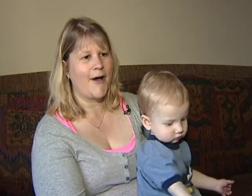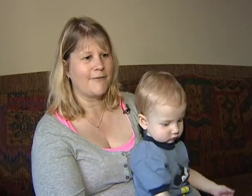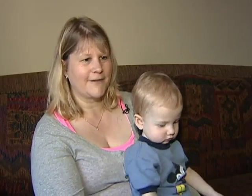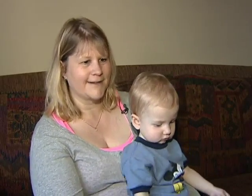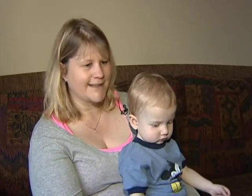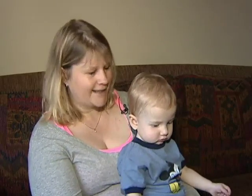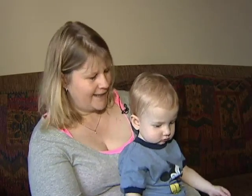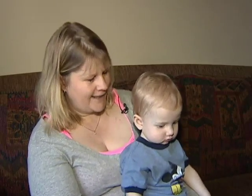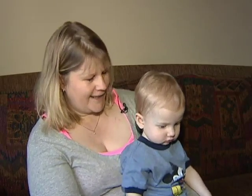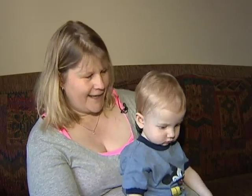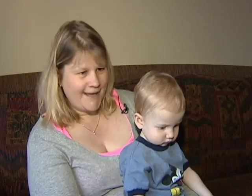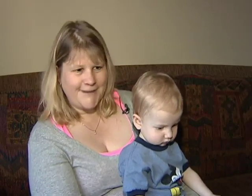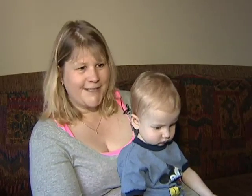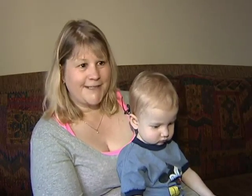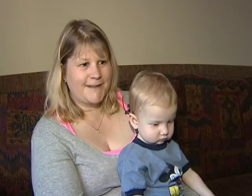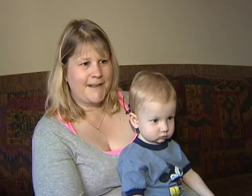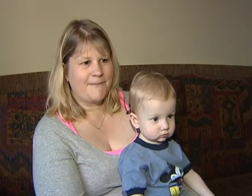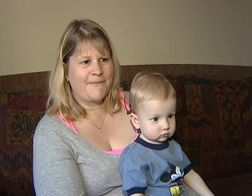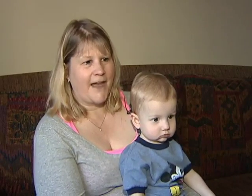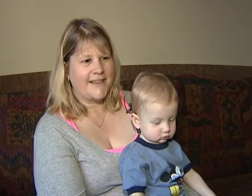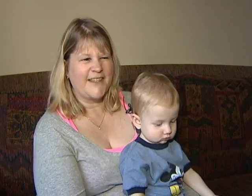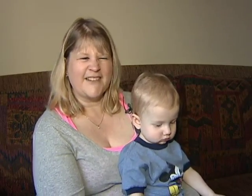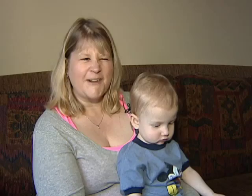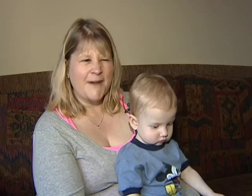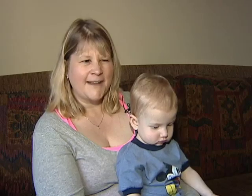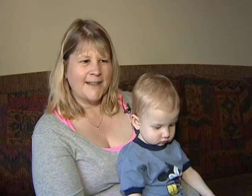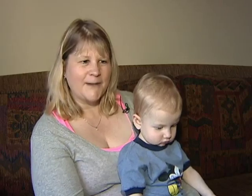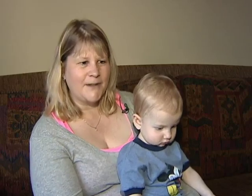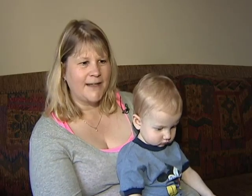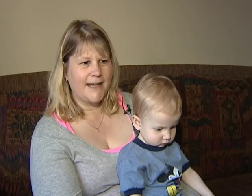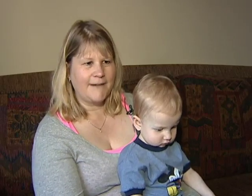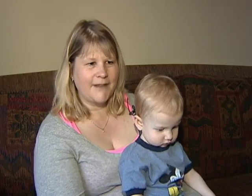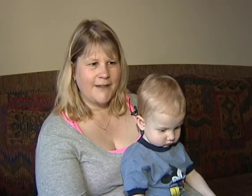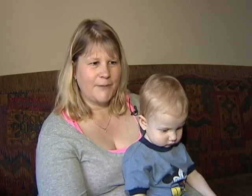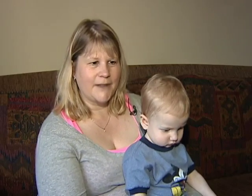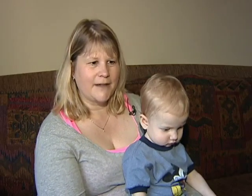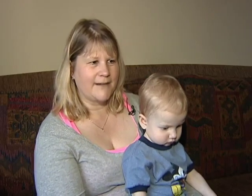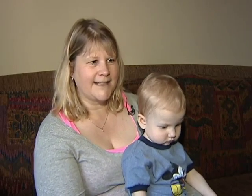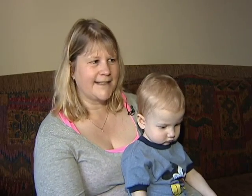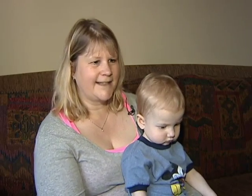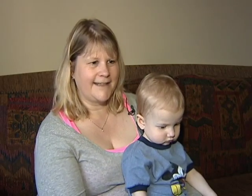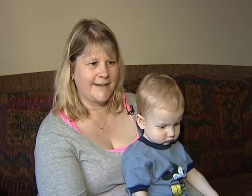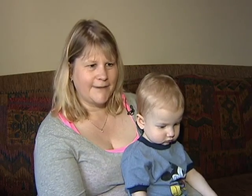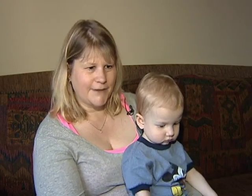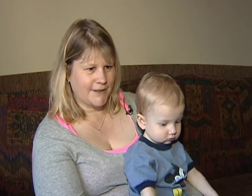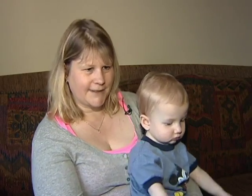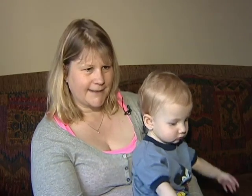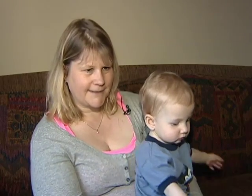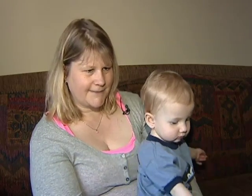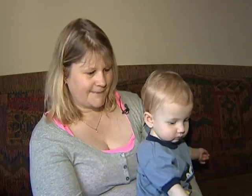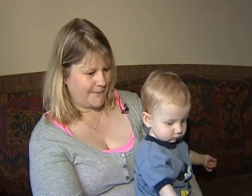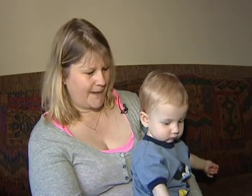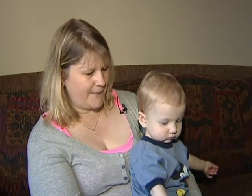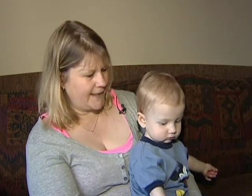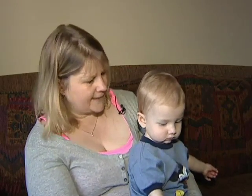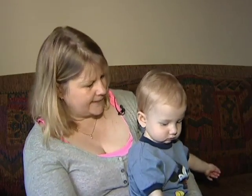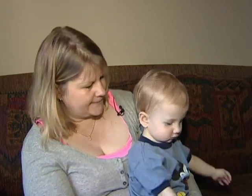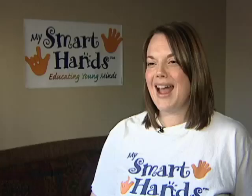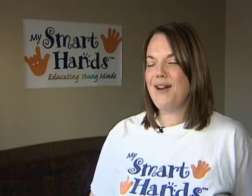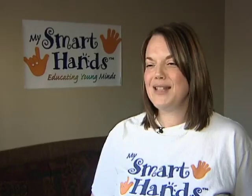off, and it was just the fact that your little one can communicate with you when they're less than a year is just amazing. I always